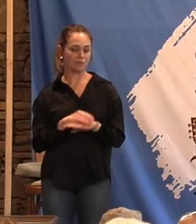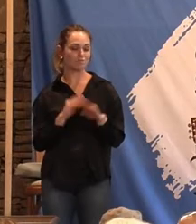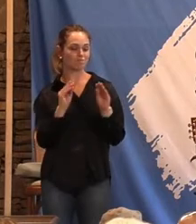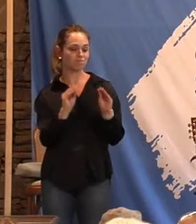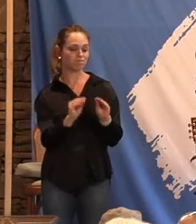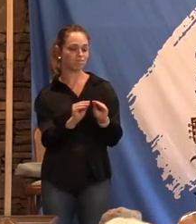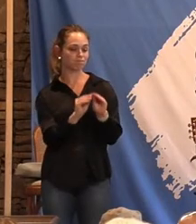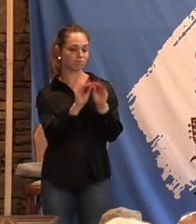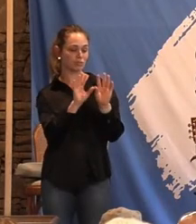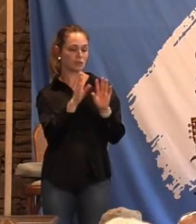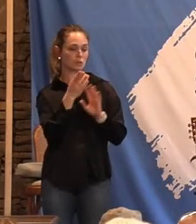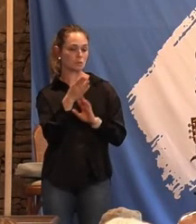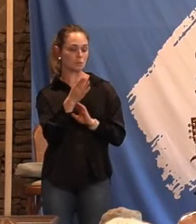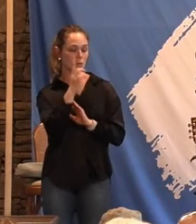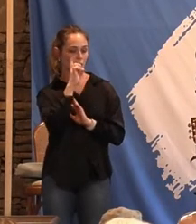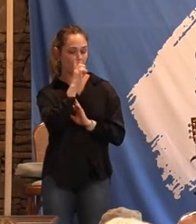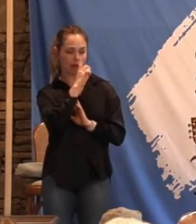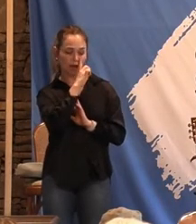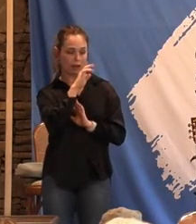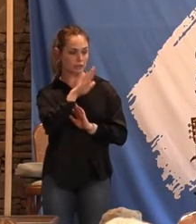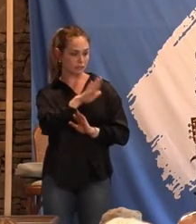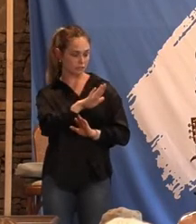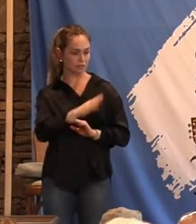crystal blue eyes.